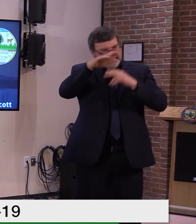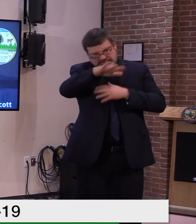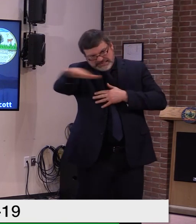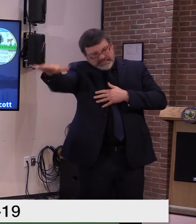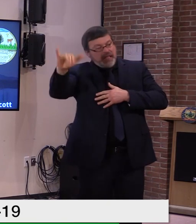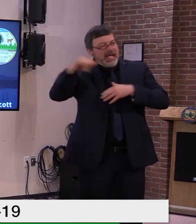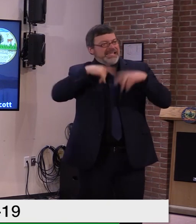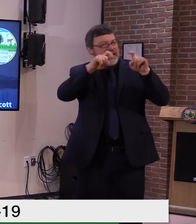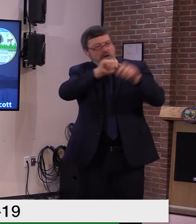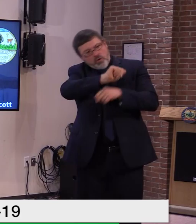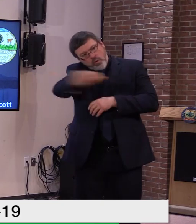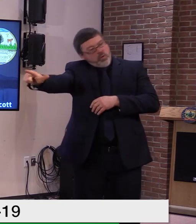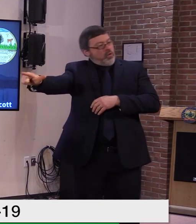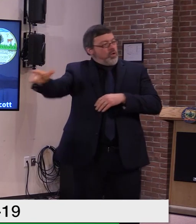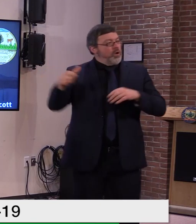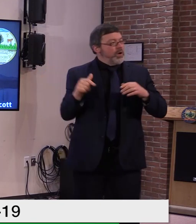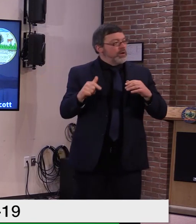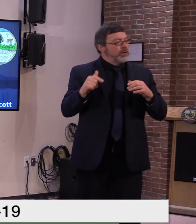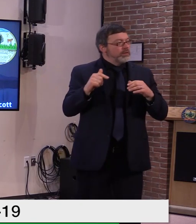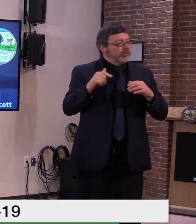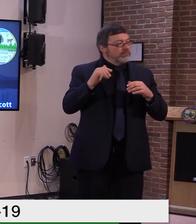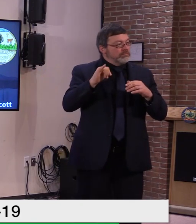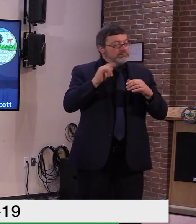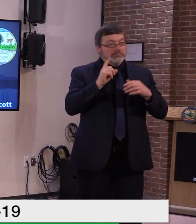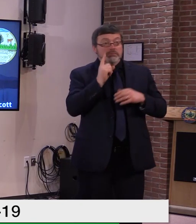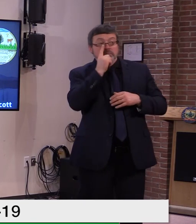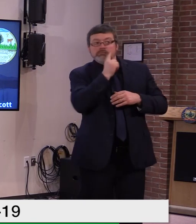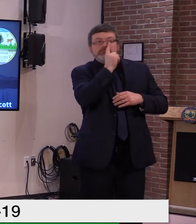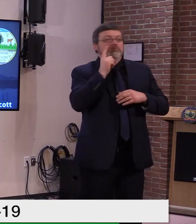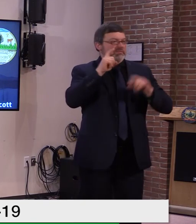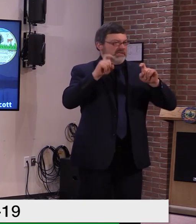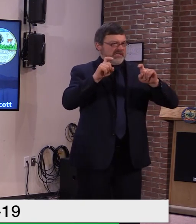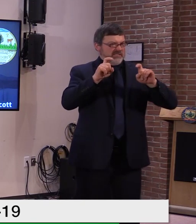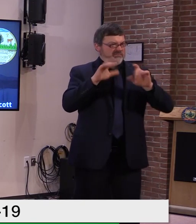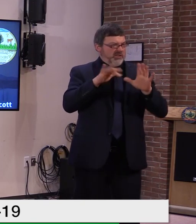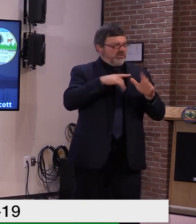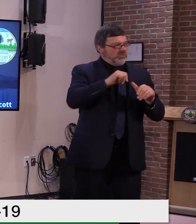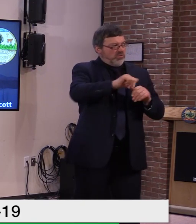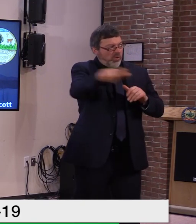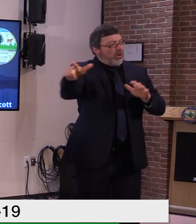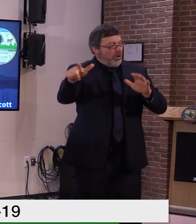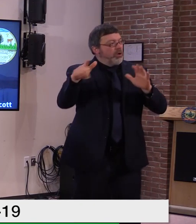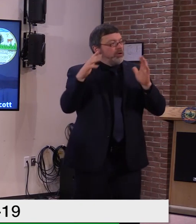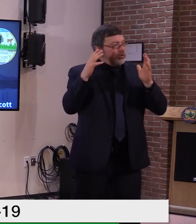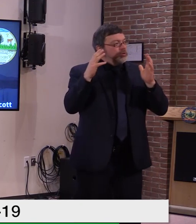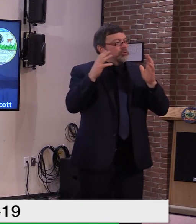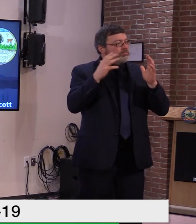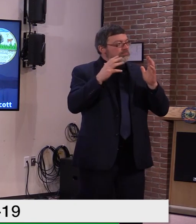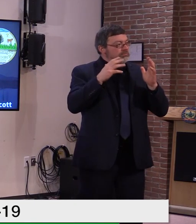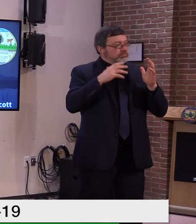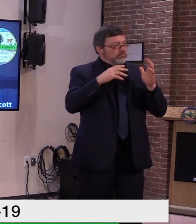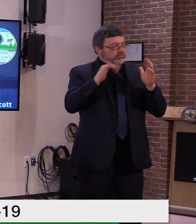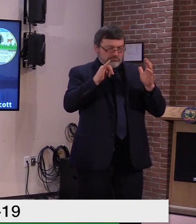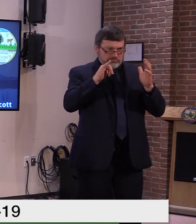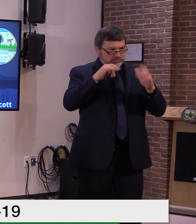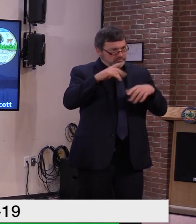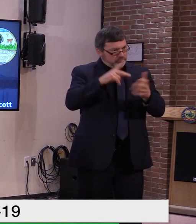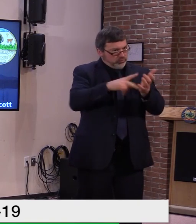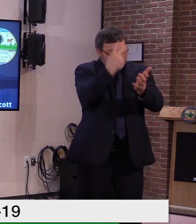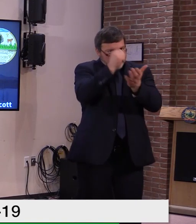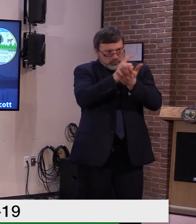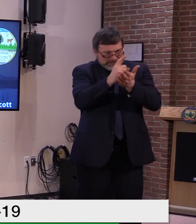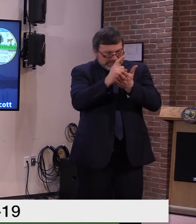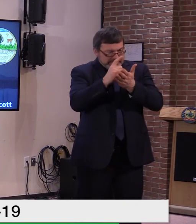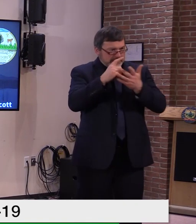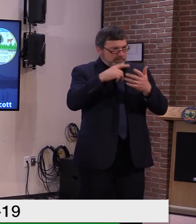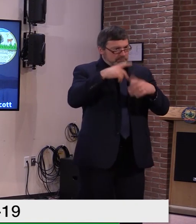twice a week PCR testing for the near future. In addition, the scheduled vaccination